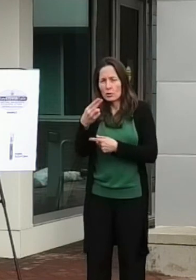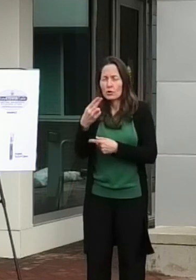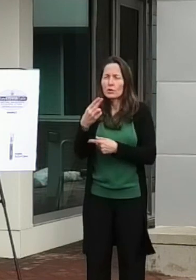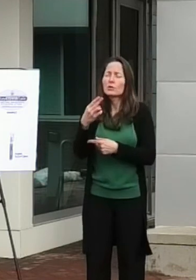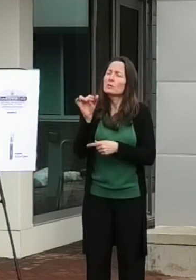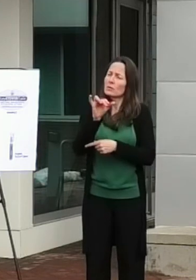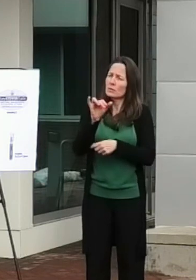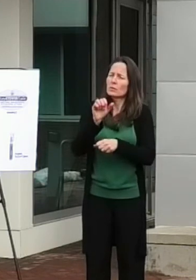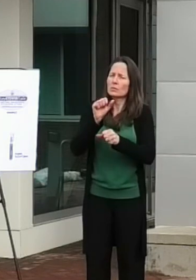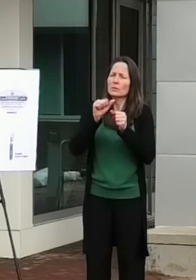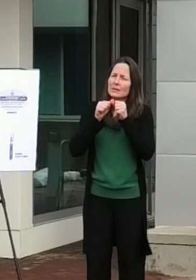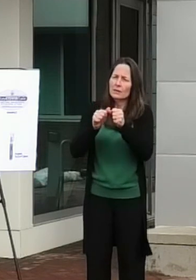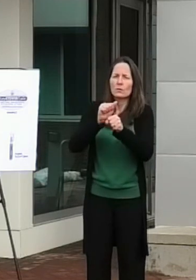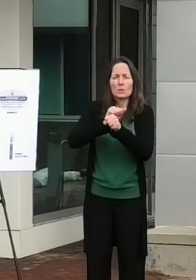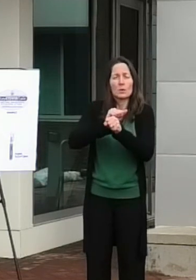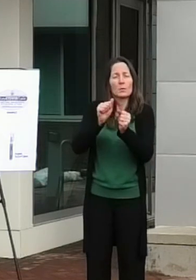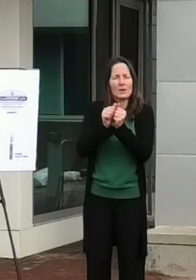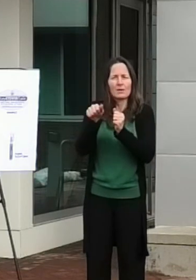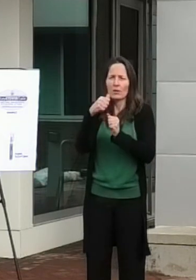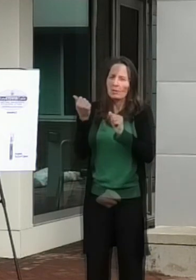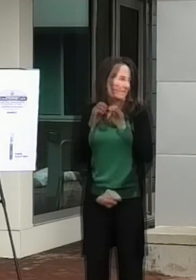keep Howard County safe and healthy.